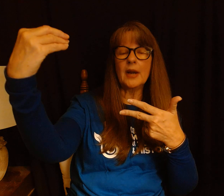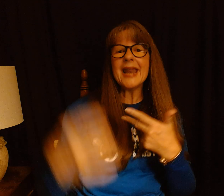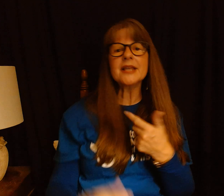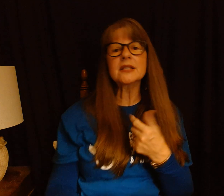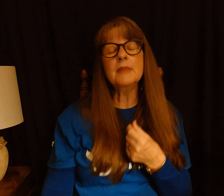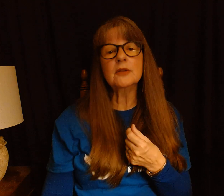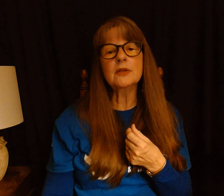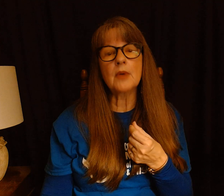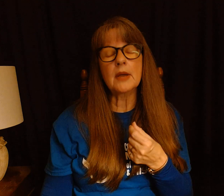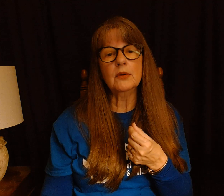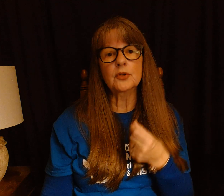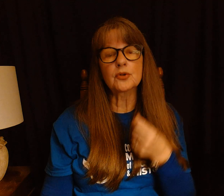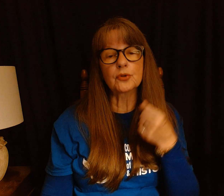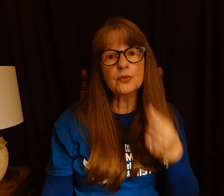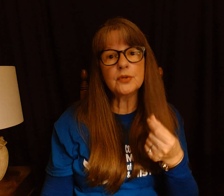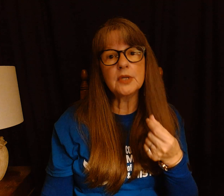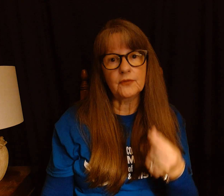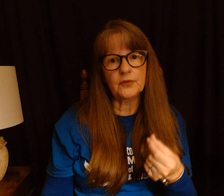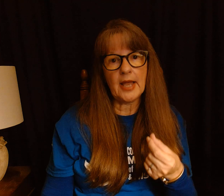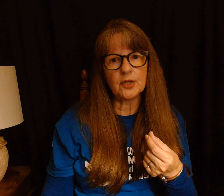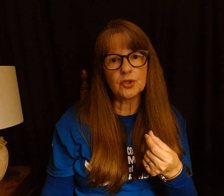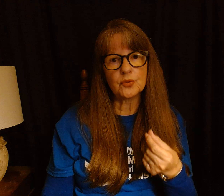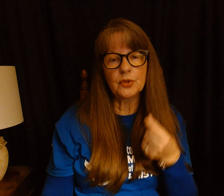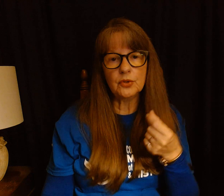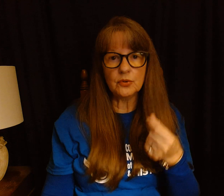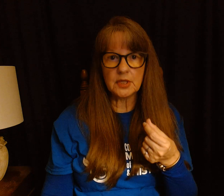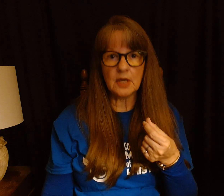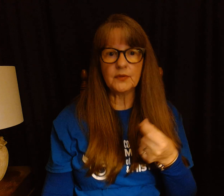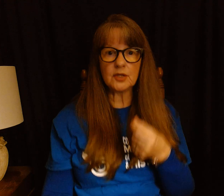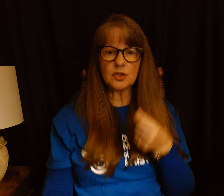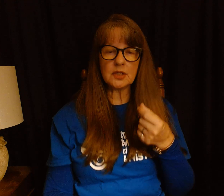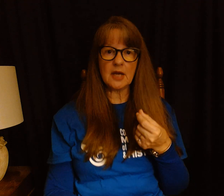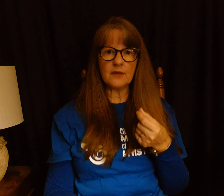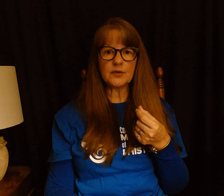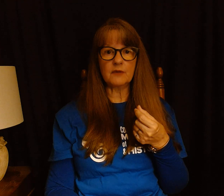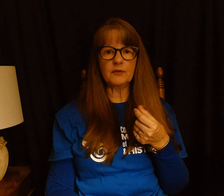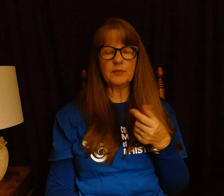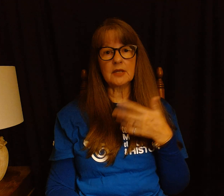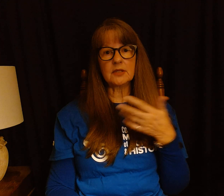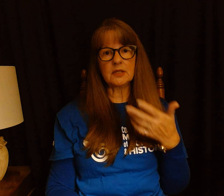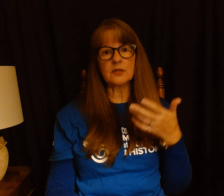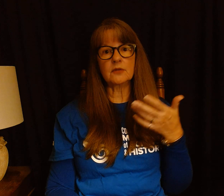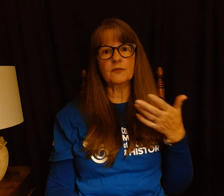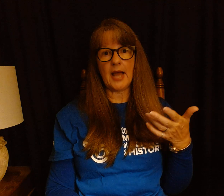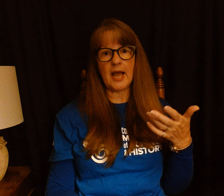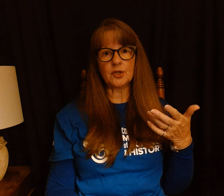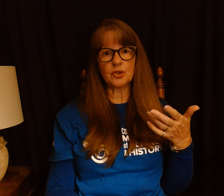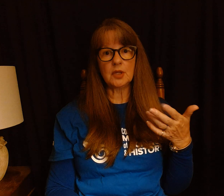it doesn't mean that you're using the flash when you do selfie. That's just a sign for selfie because it does flash.